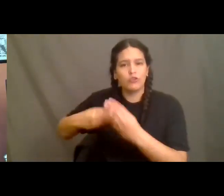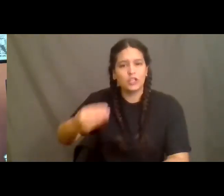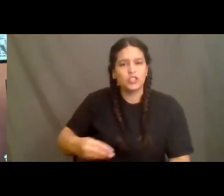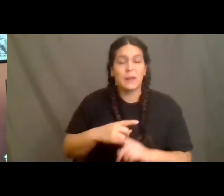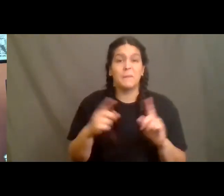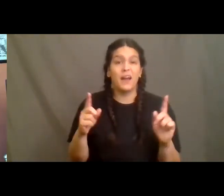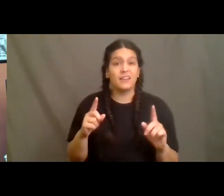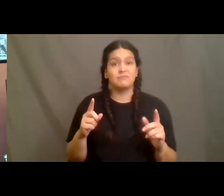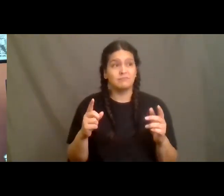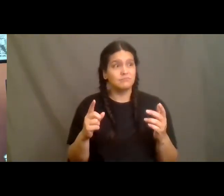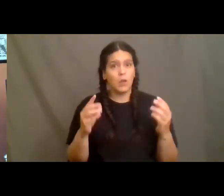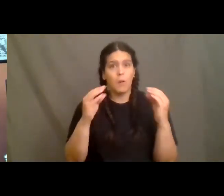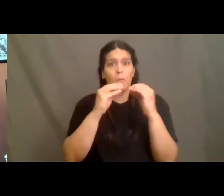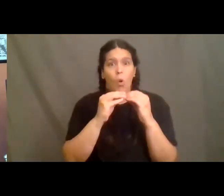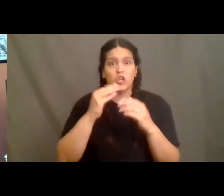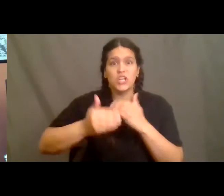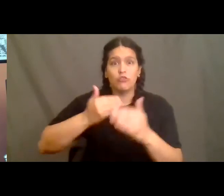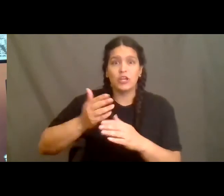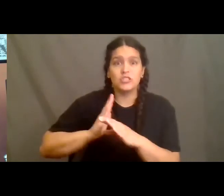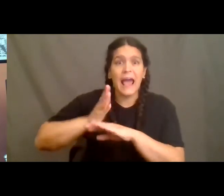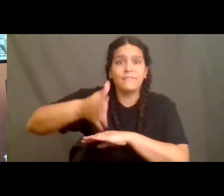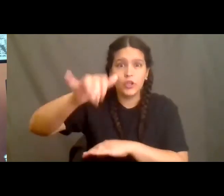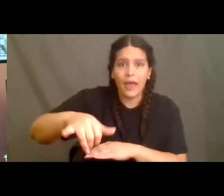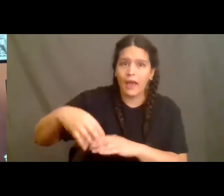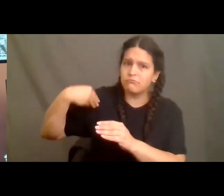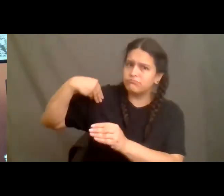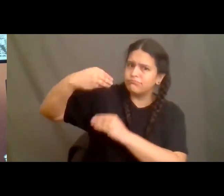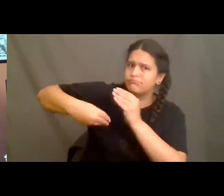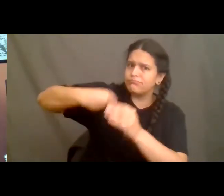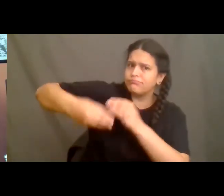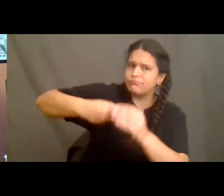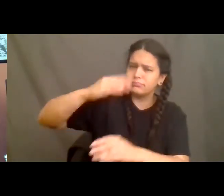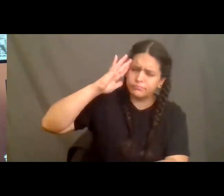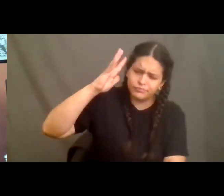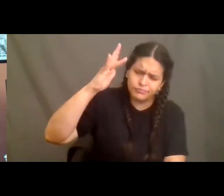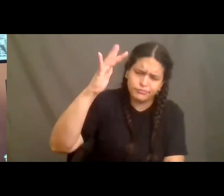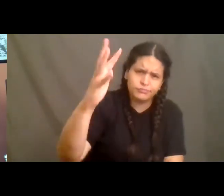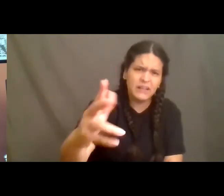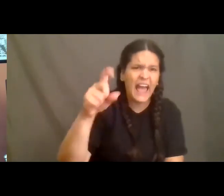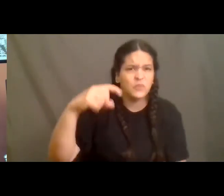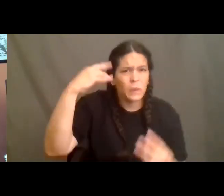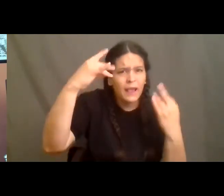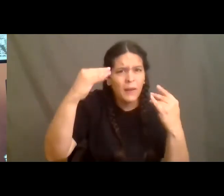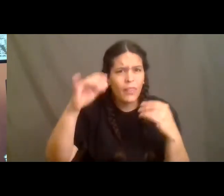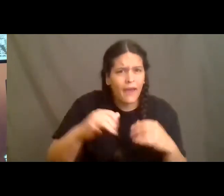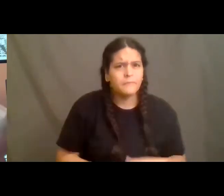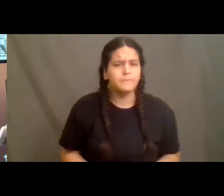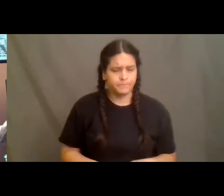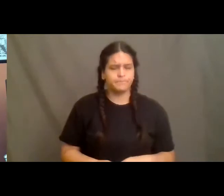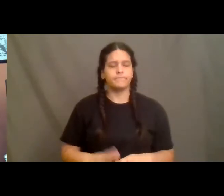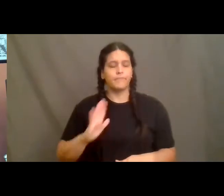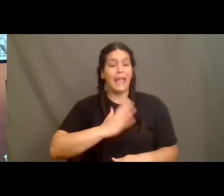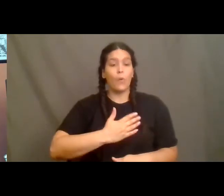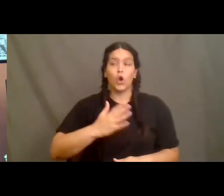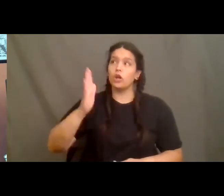to come. And so that's what we have to think about. You know, our